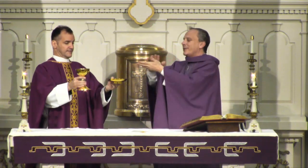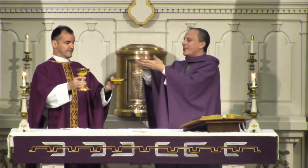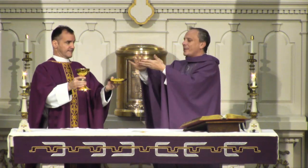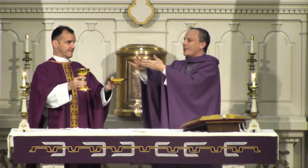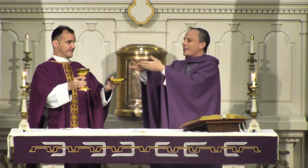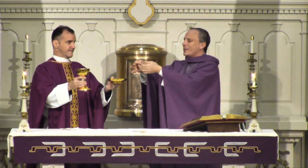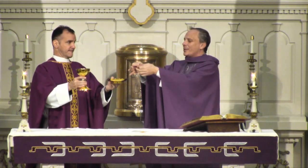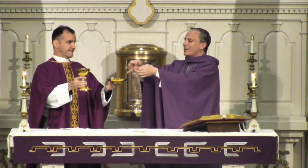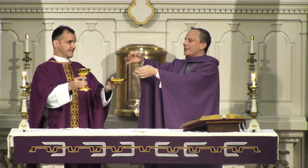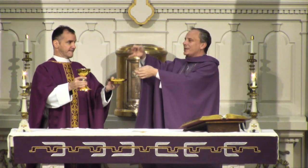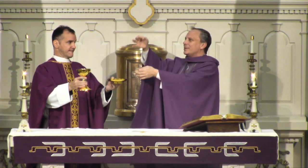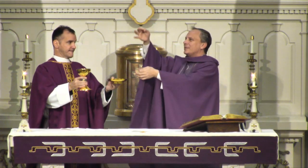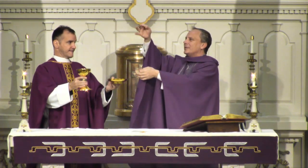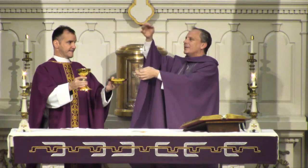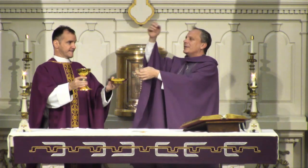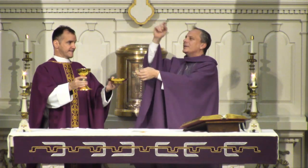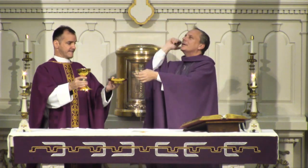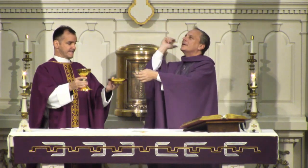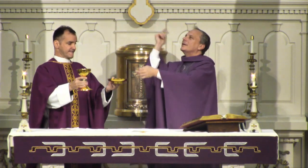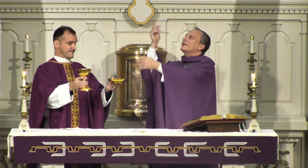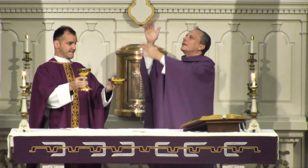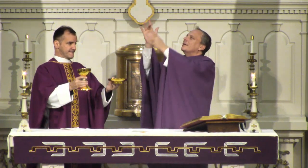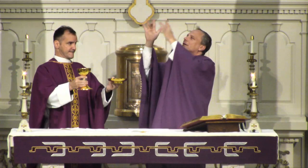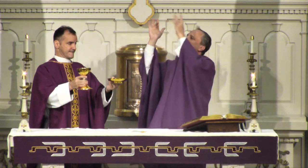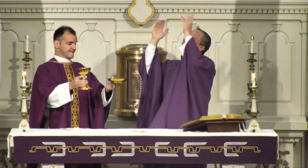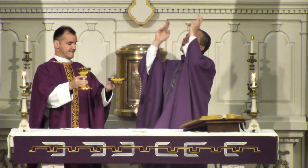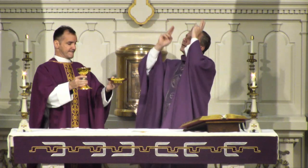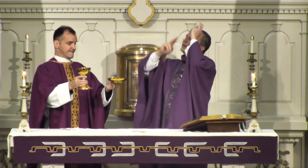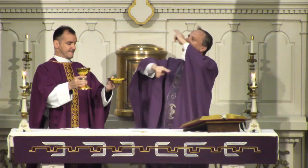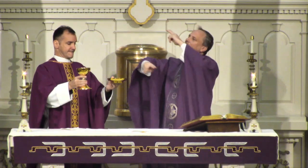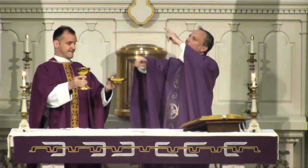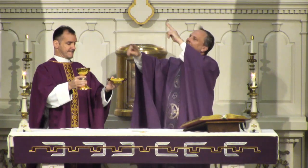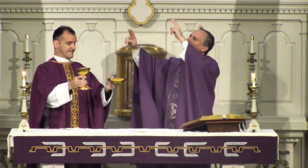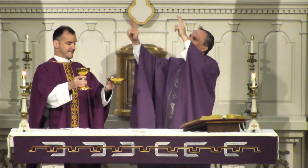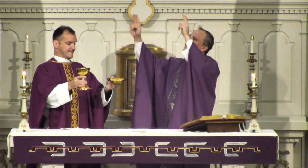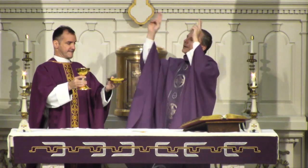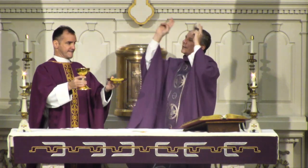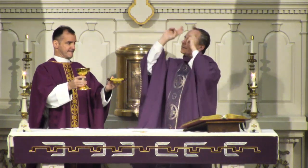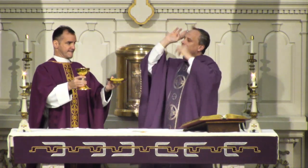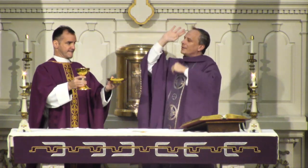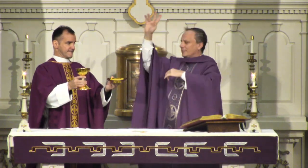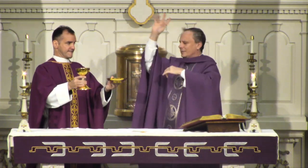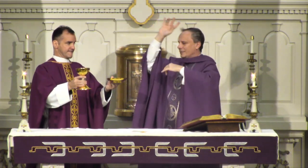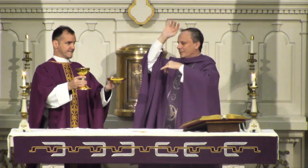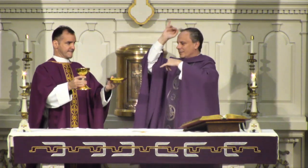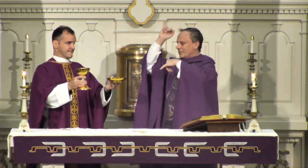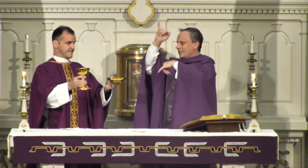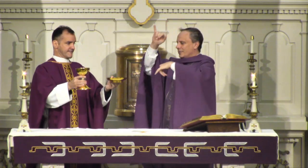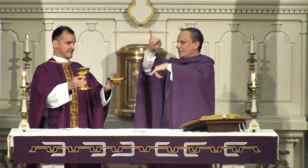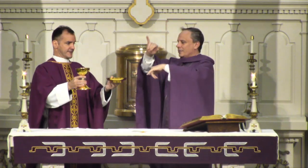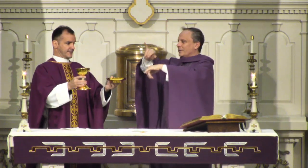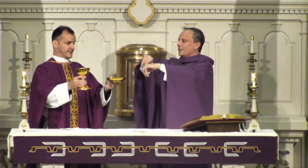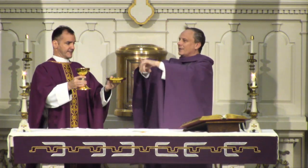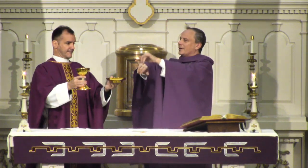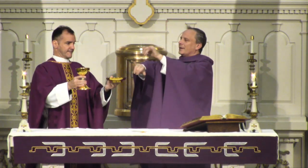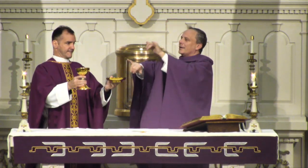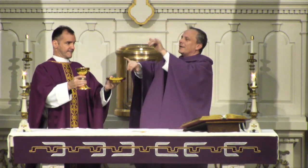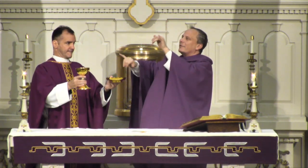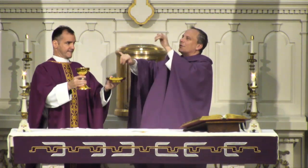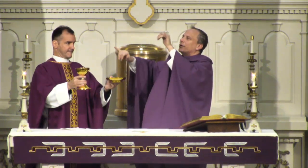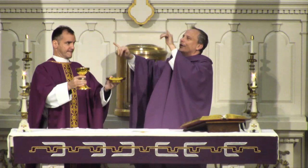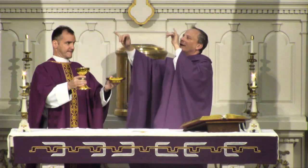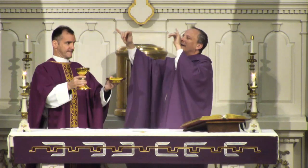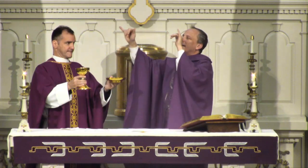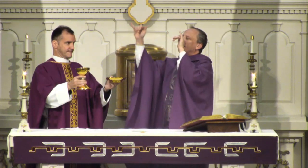the Holy Spirit, all glory and honor is yours forever